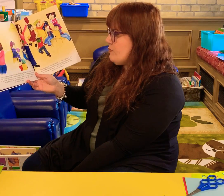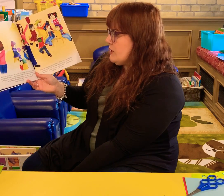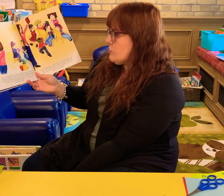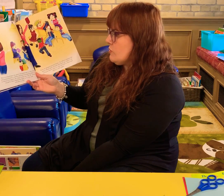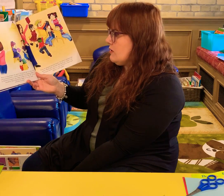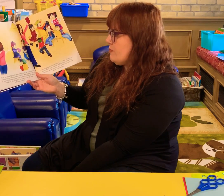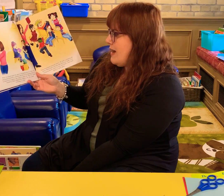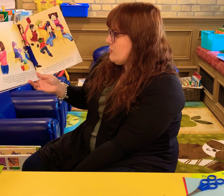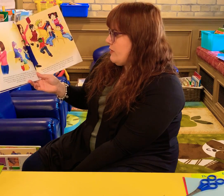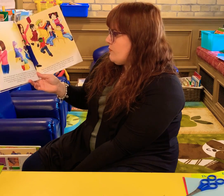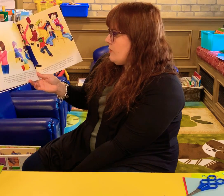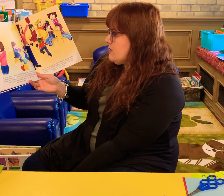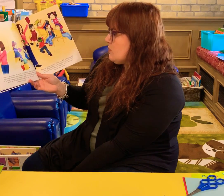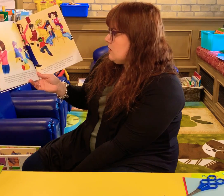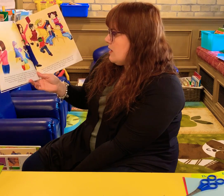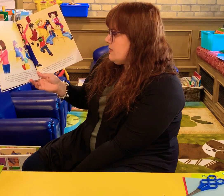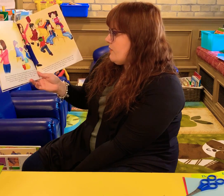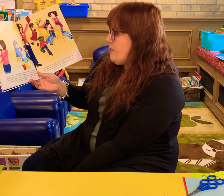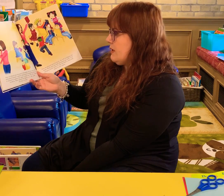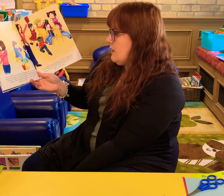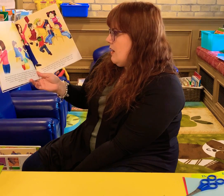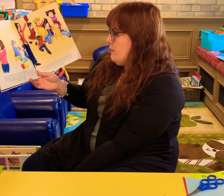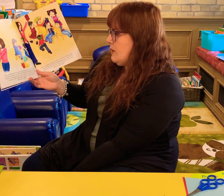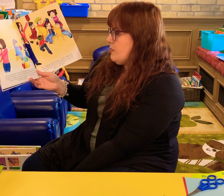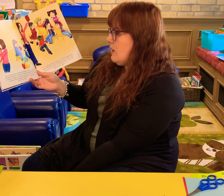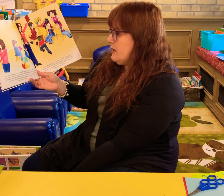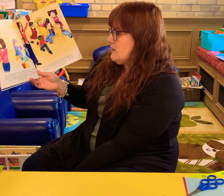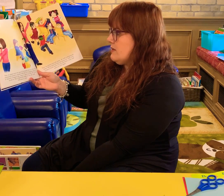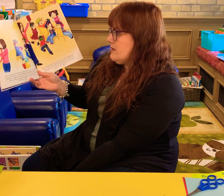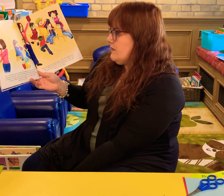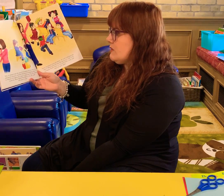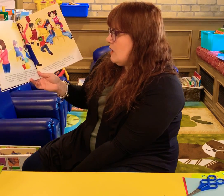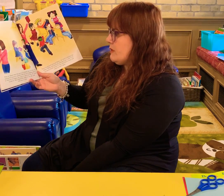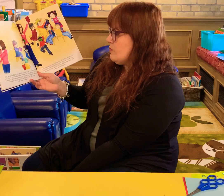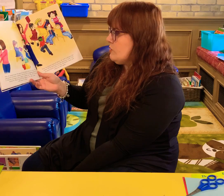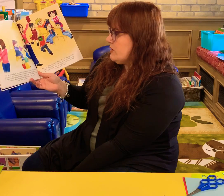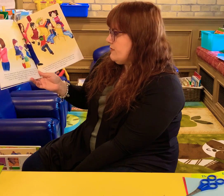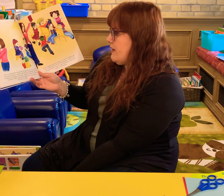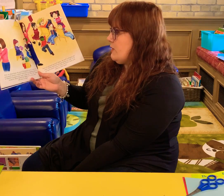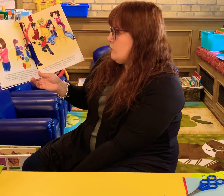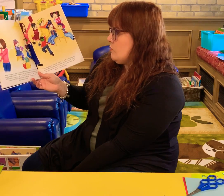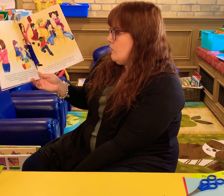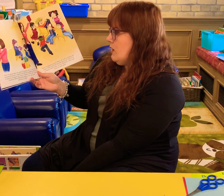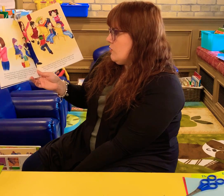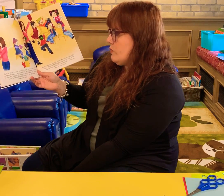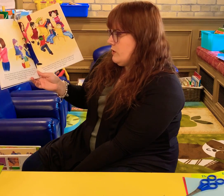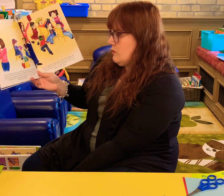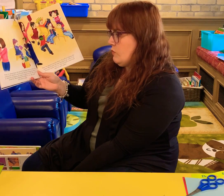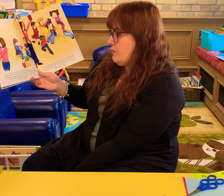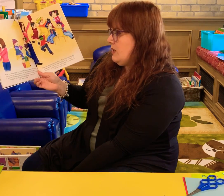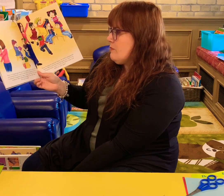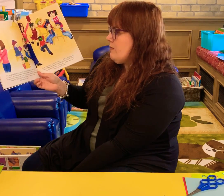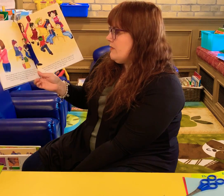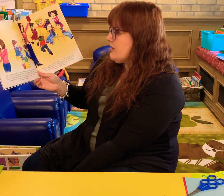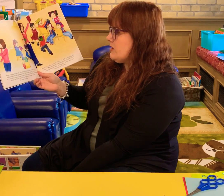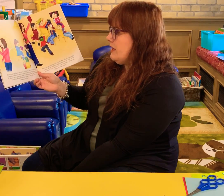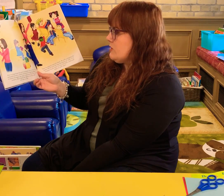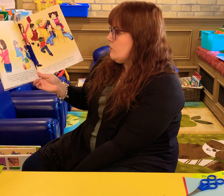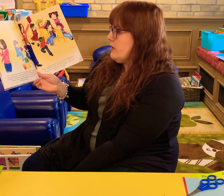big circle and passed around a present with lots of wrapping paper on it instead of stopping the music to find out who the winner would be mom flashed the light so we could